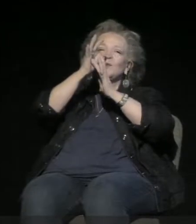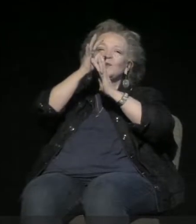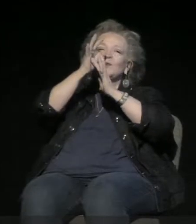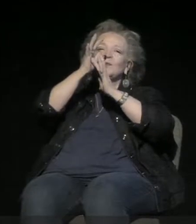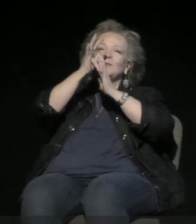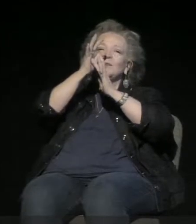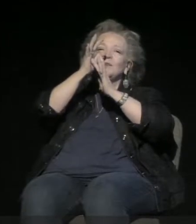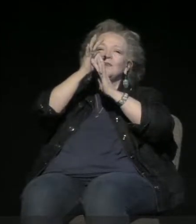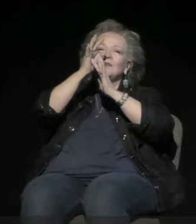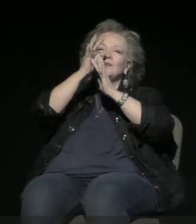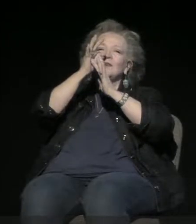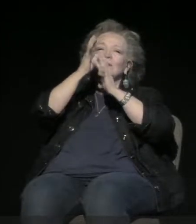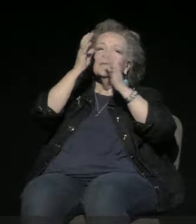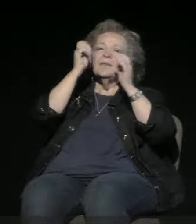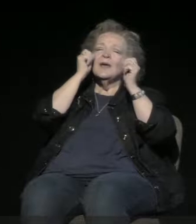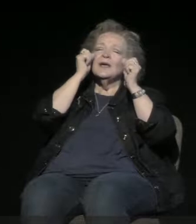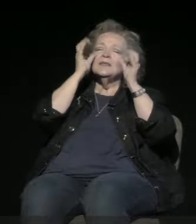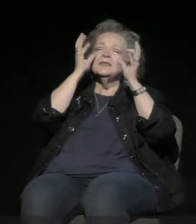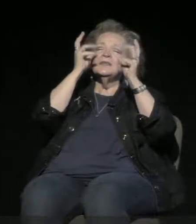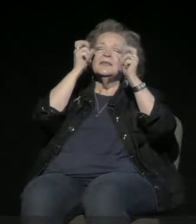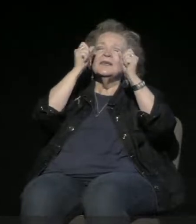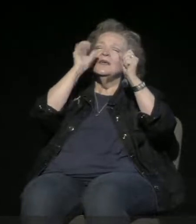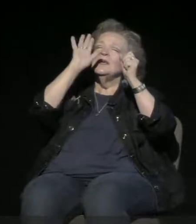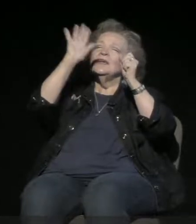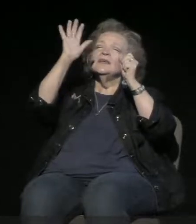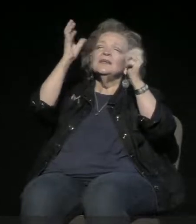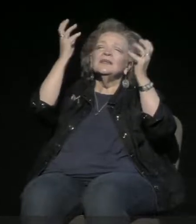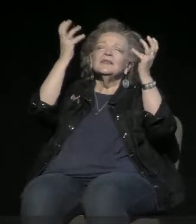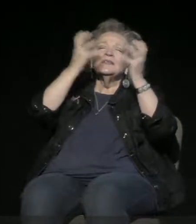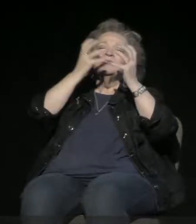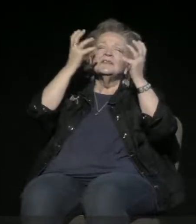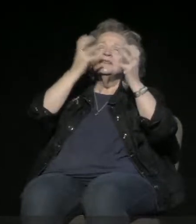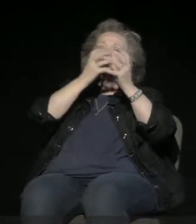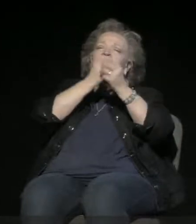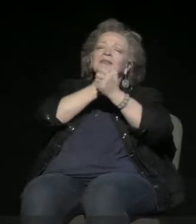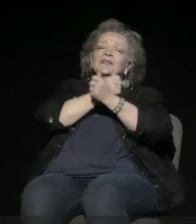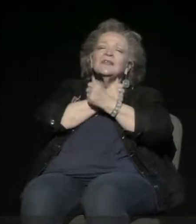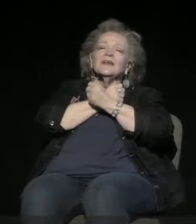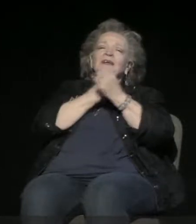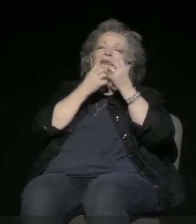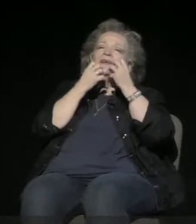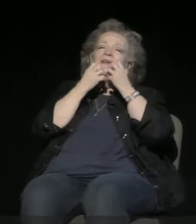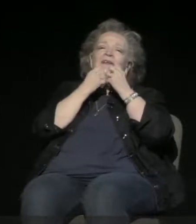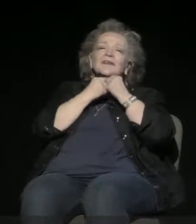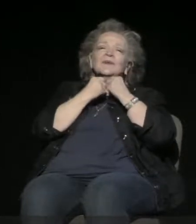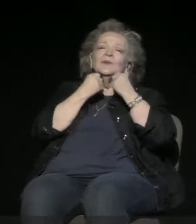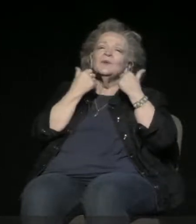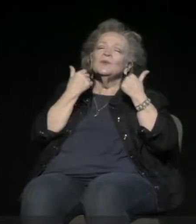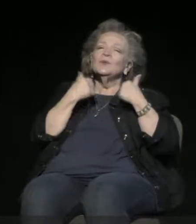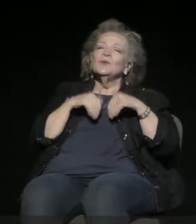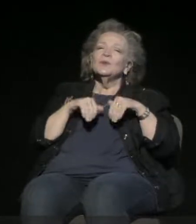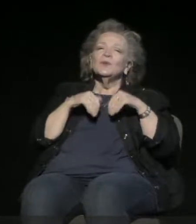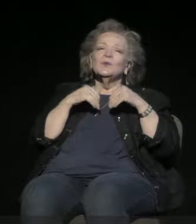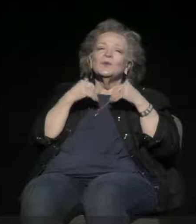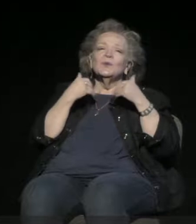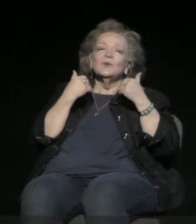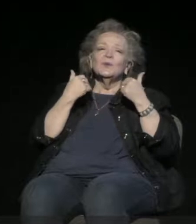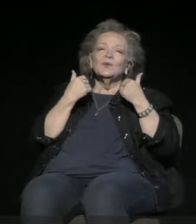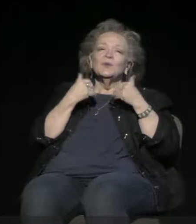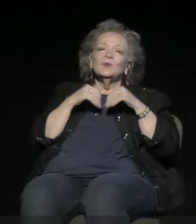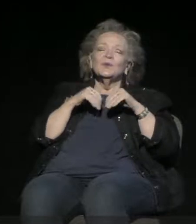How can it be Amazing love How can it be